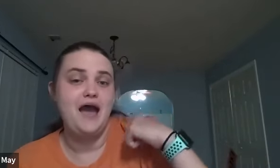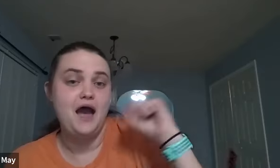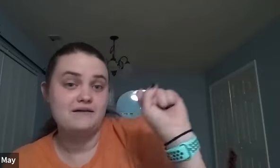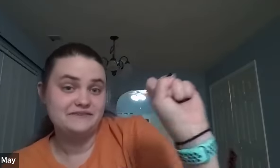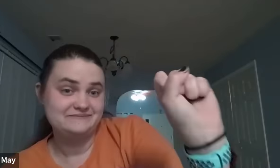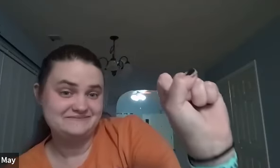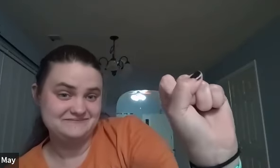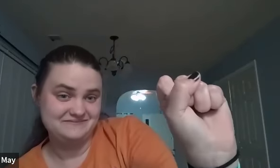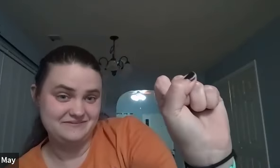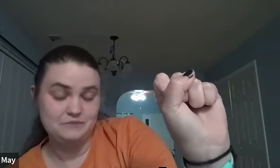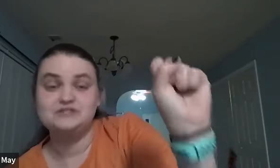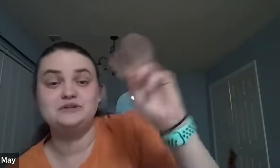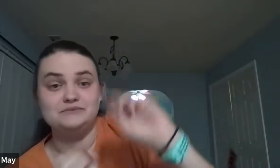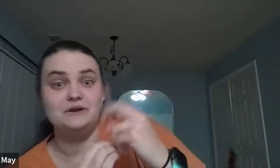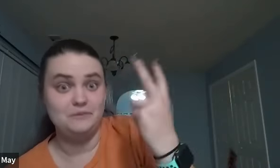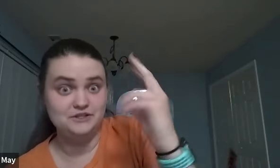have number two.